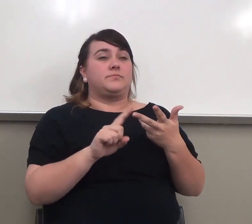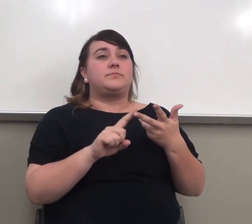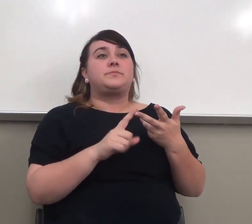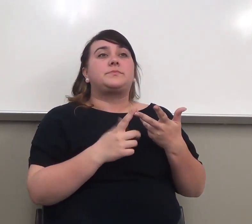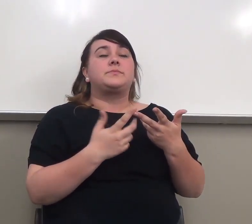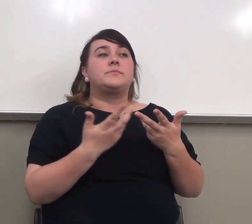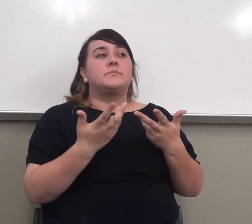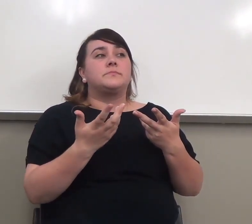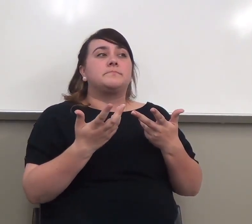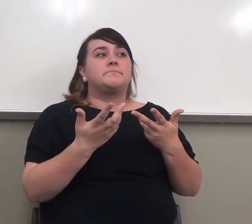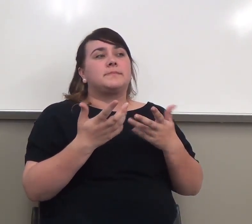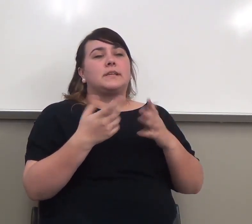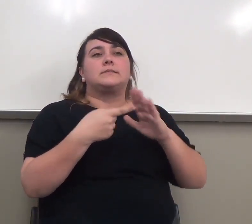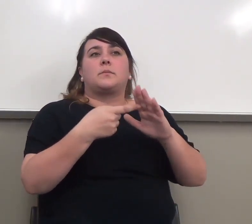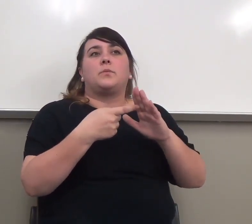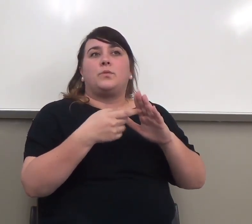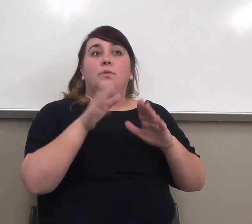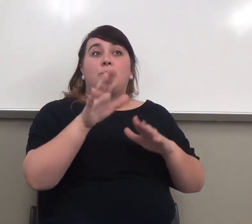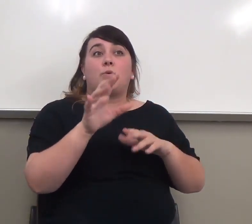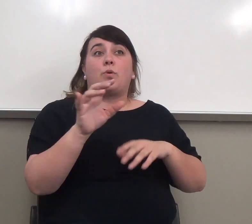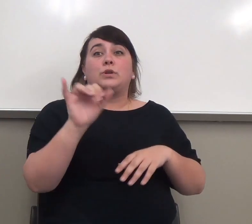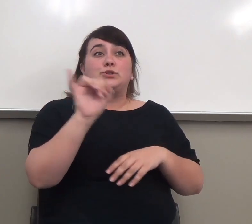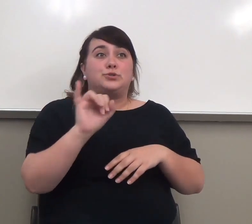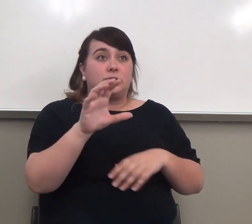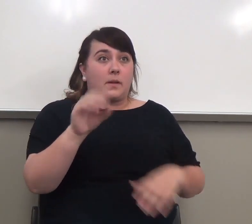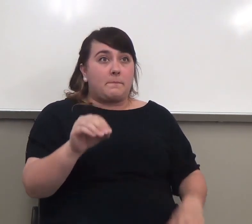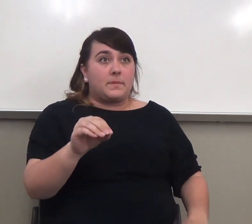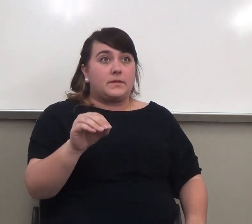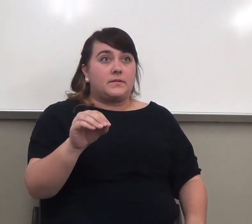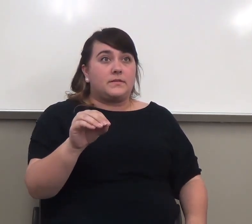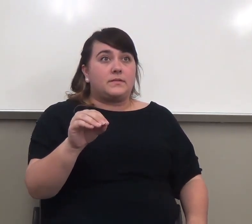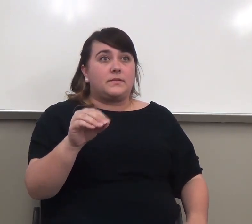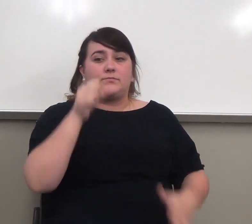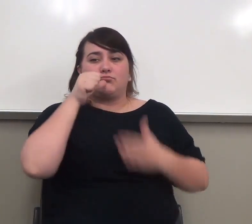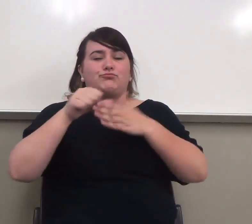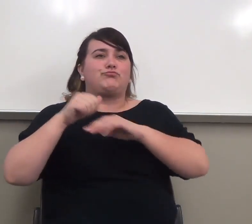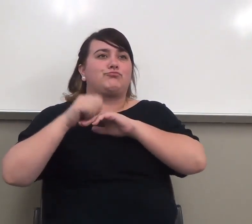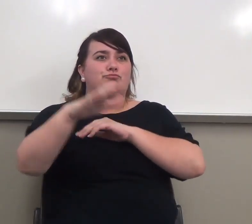writing. See, I need to write over here. I have all this board. I'm trying to move over this way.